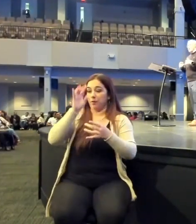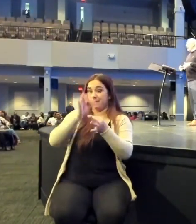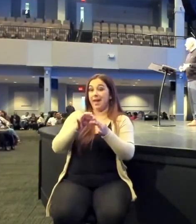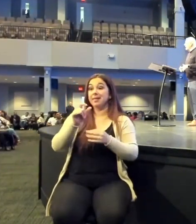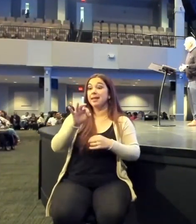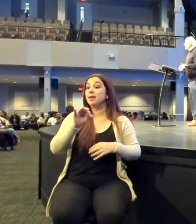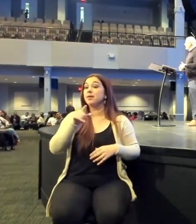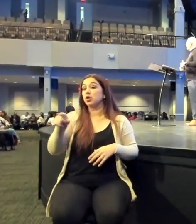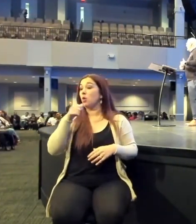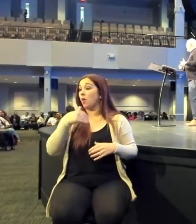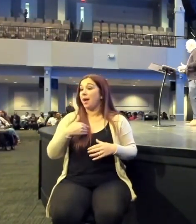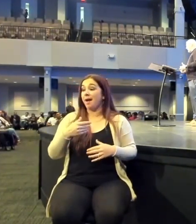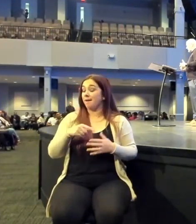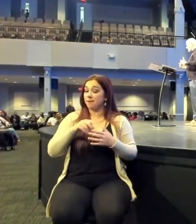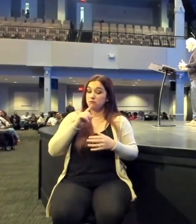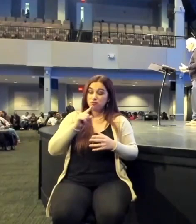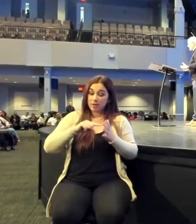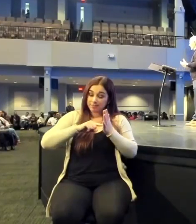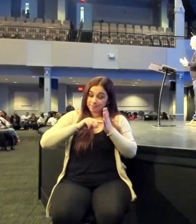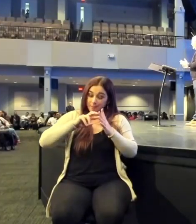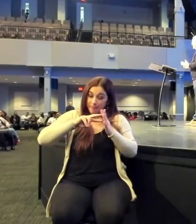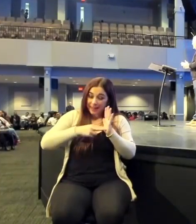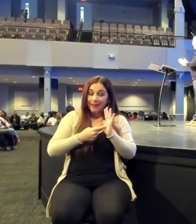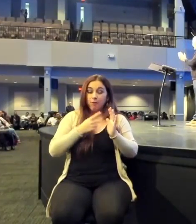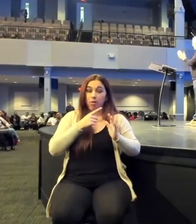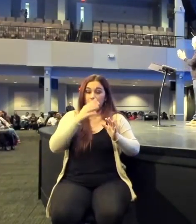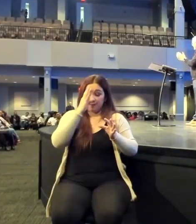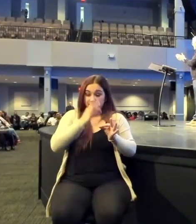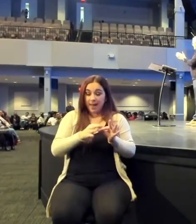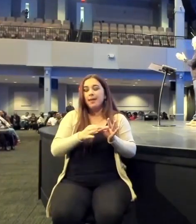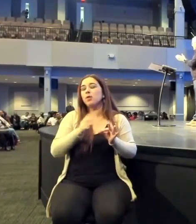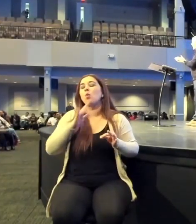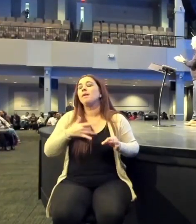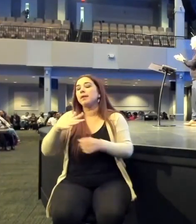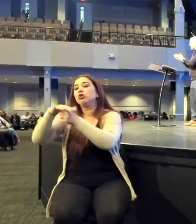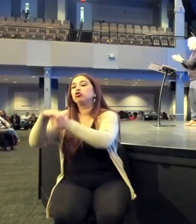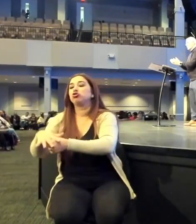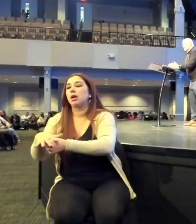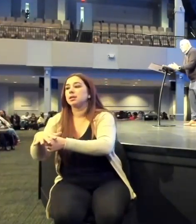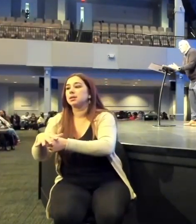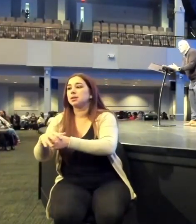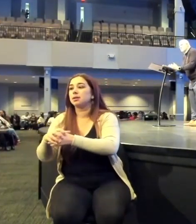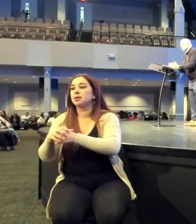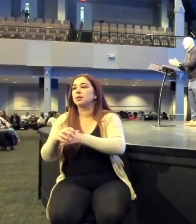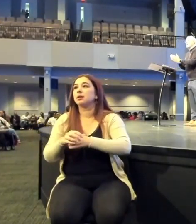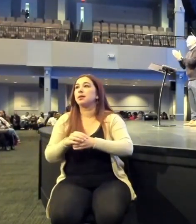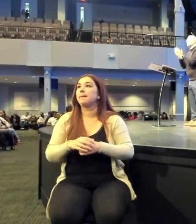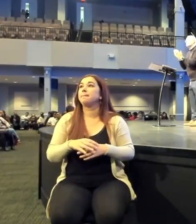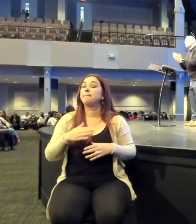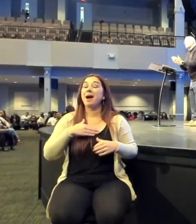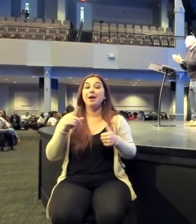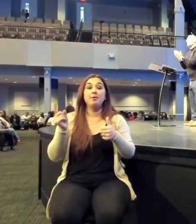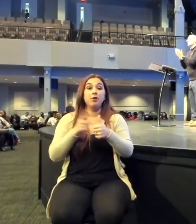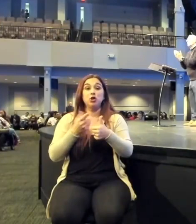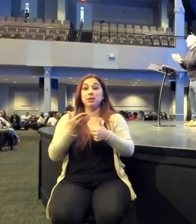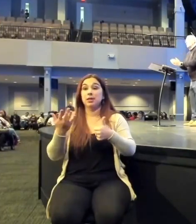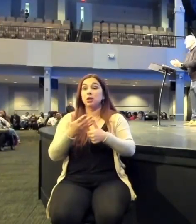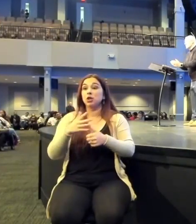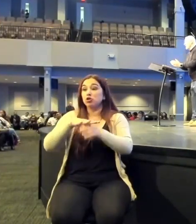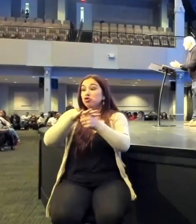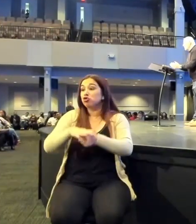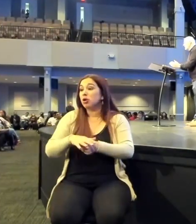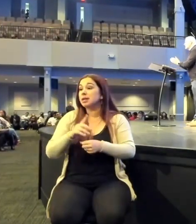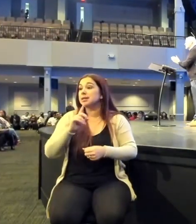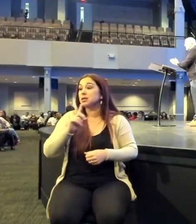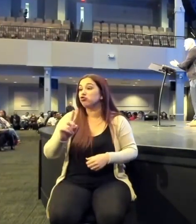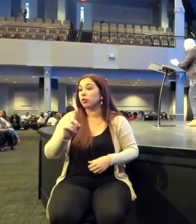under attack, it will be very distressful for you. What I want to say to you at this point, at this first point of the message, is distress is real.